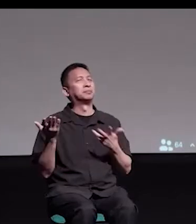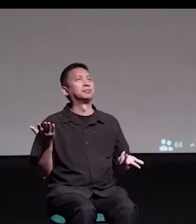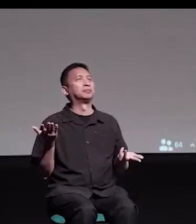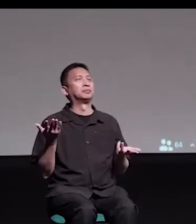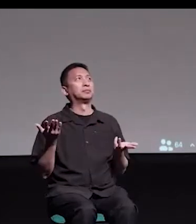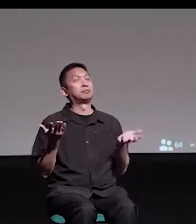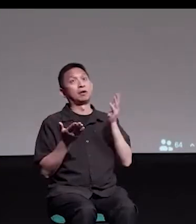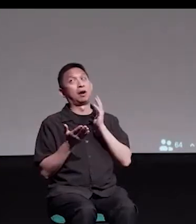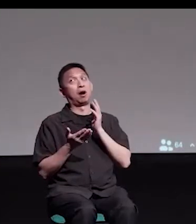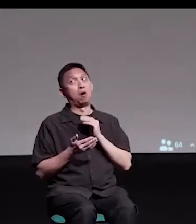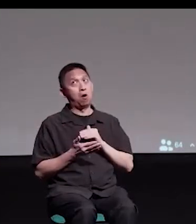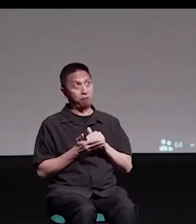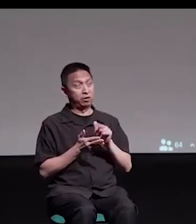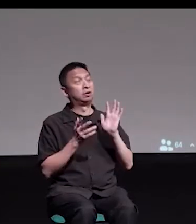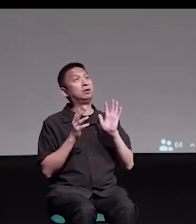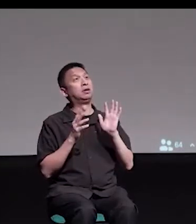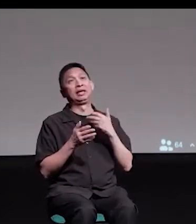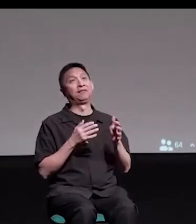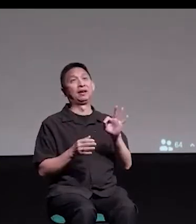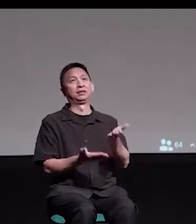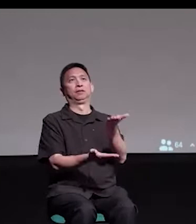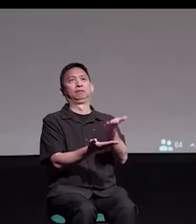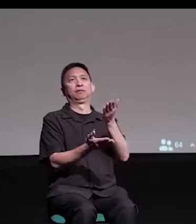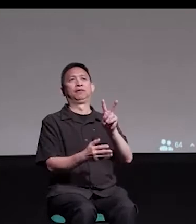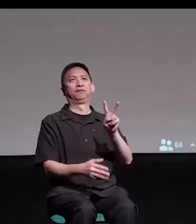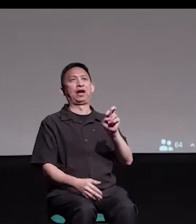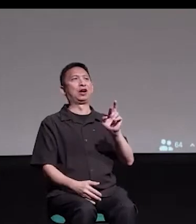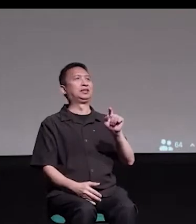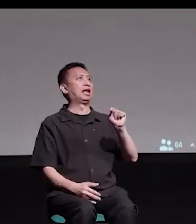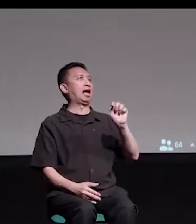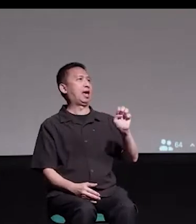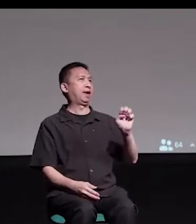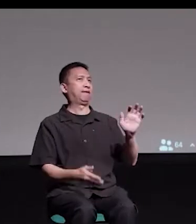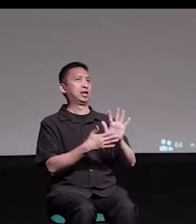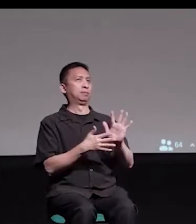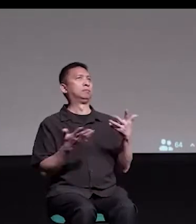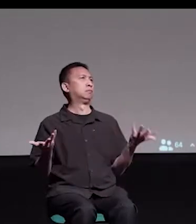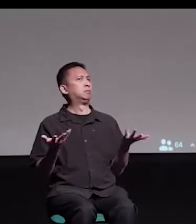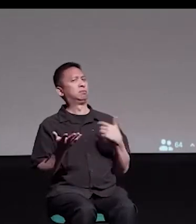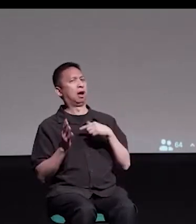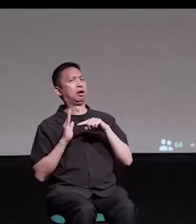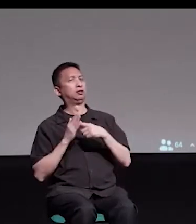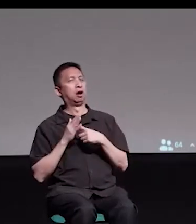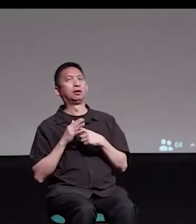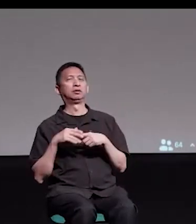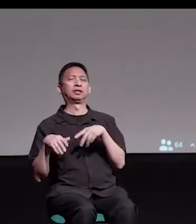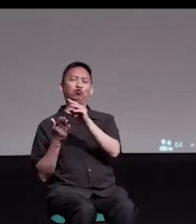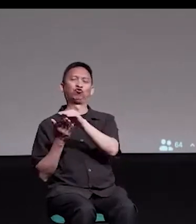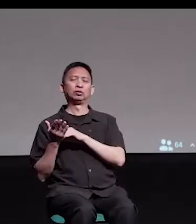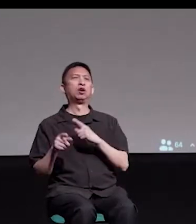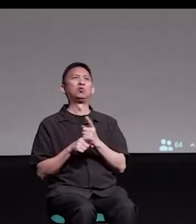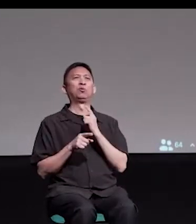very often, but even if it's a very good film, I start with a quote unquote radio cut, which